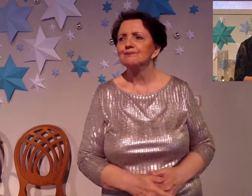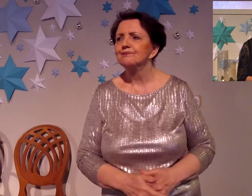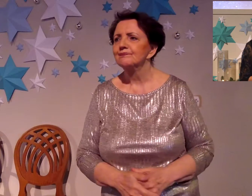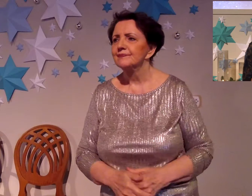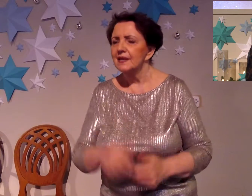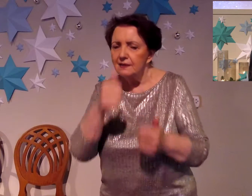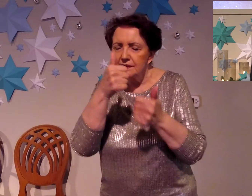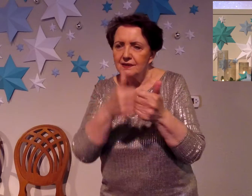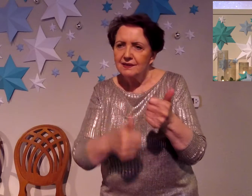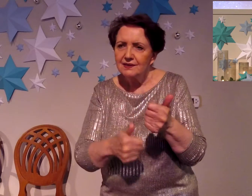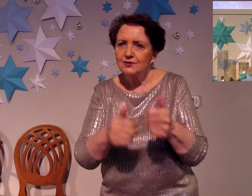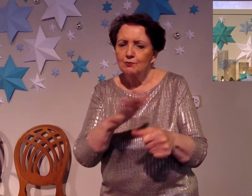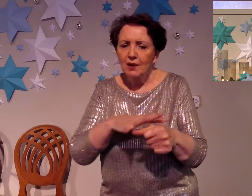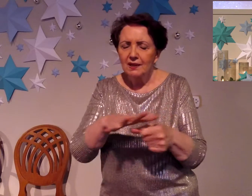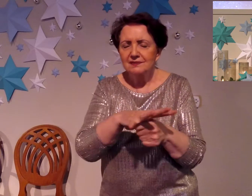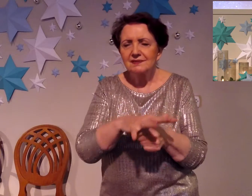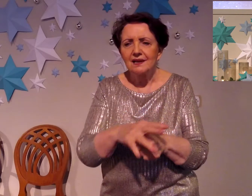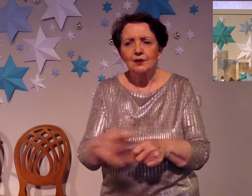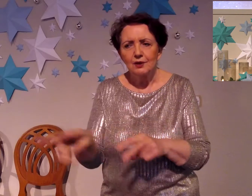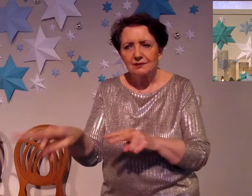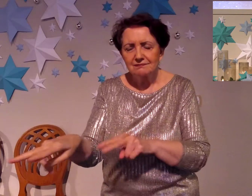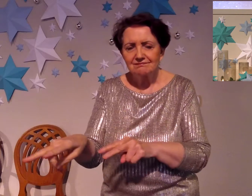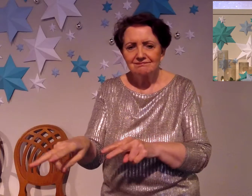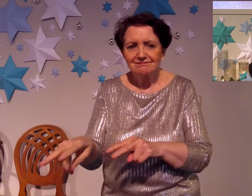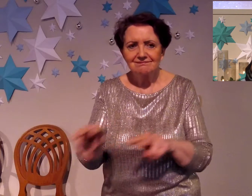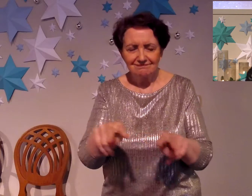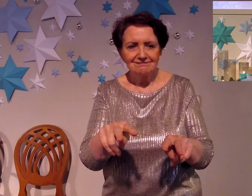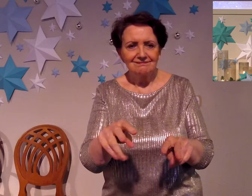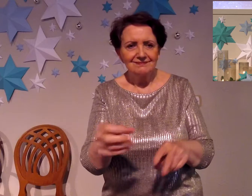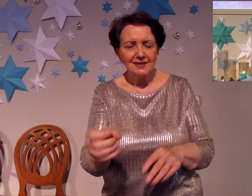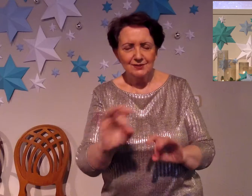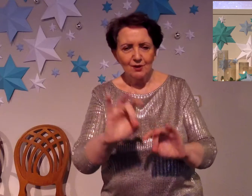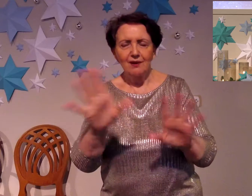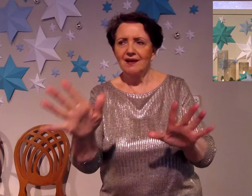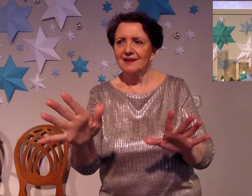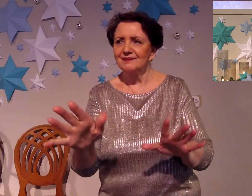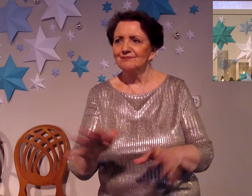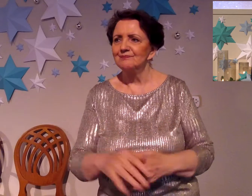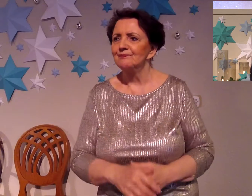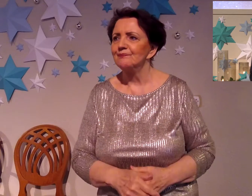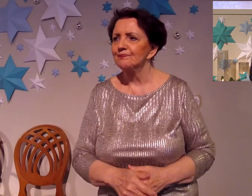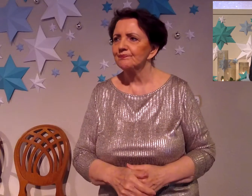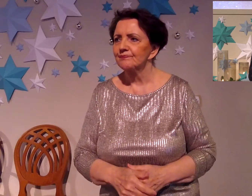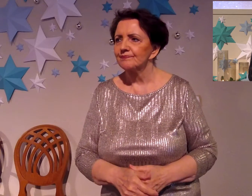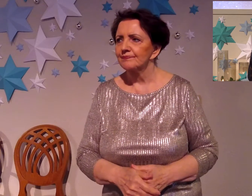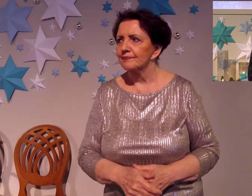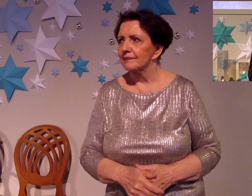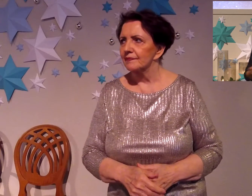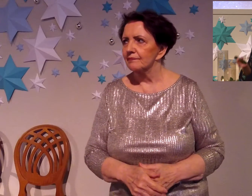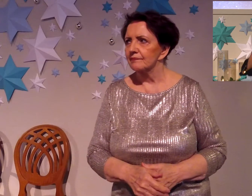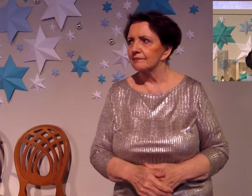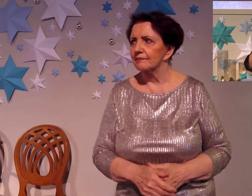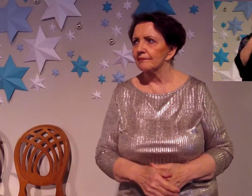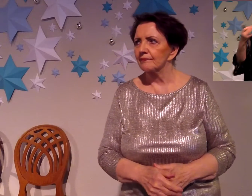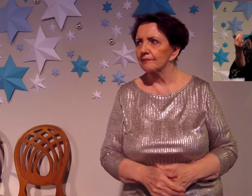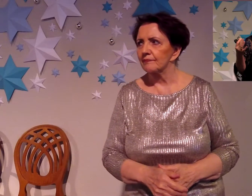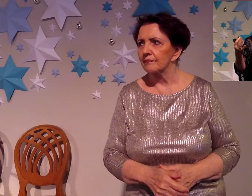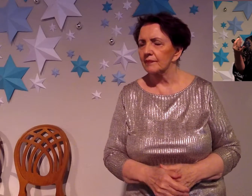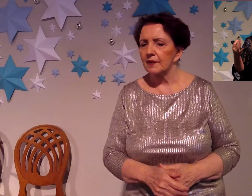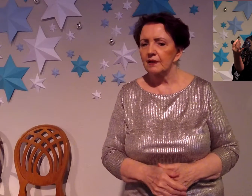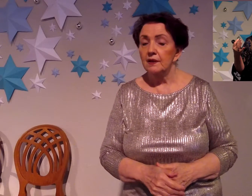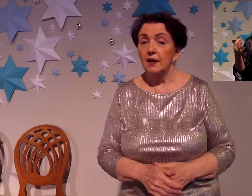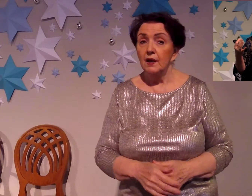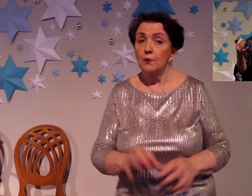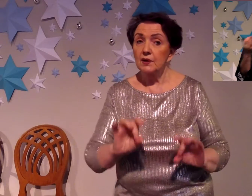Each and every place that I looked, I saw some light. And of course, when we bring our lights